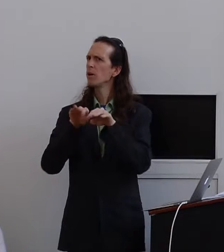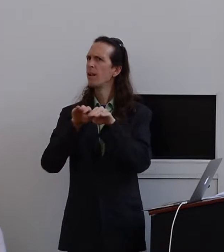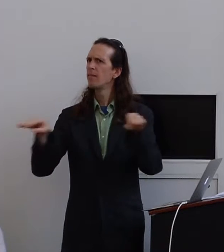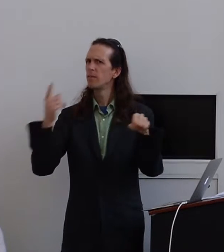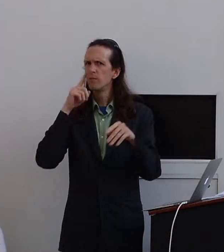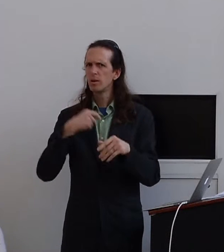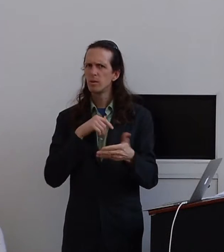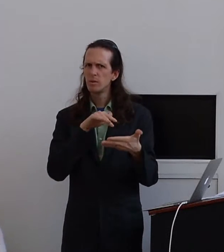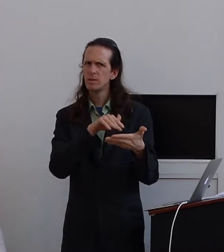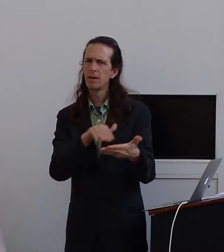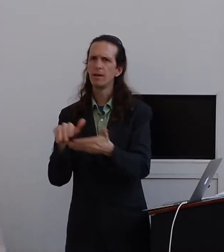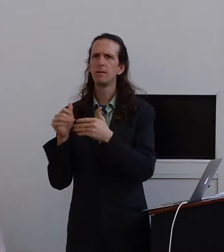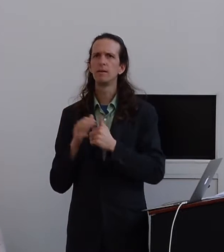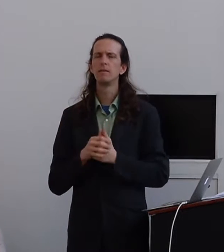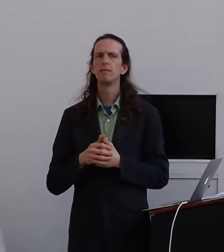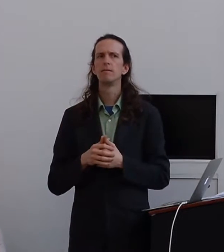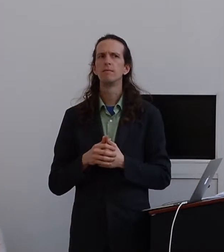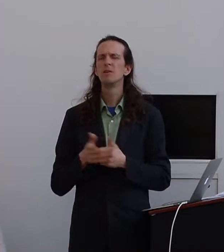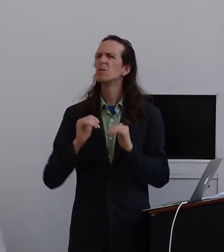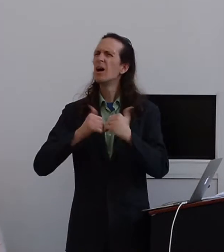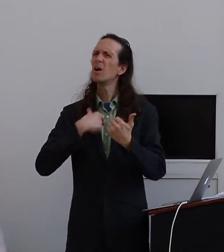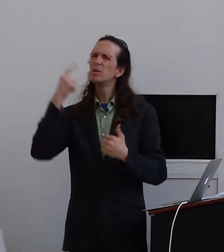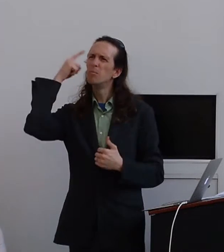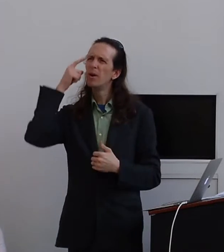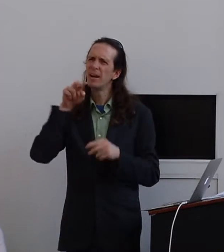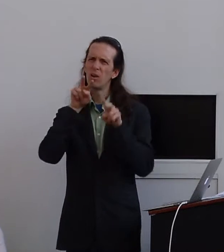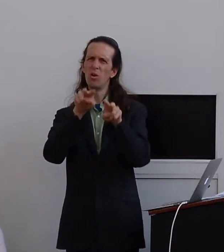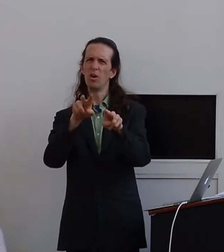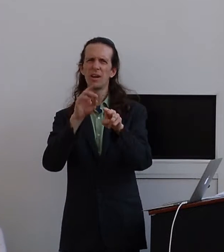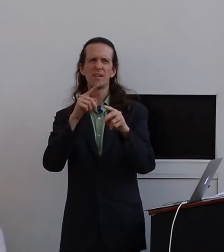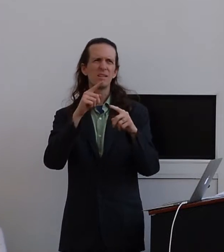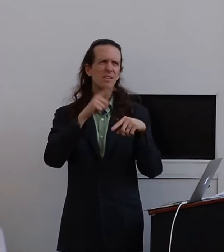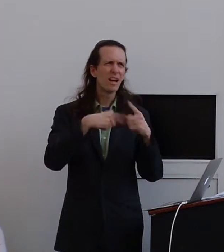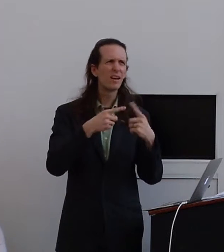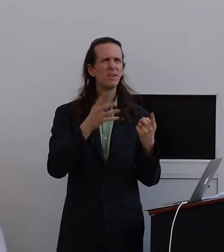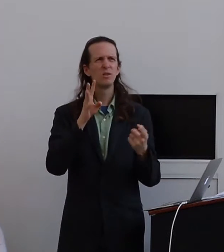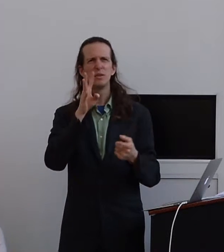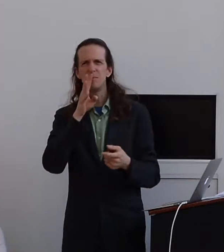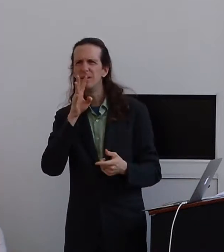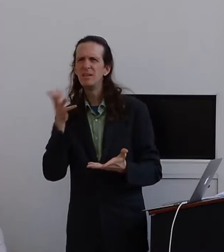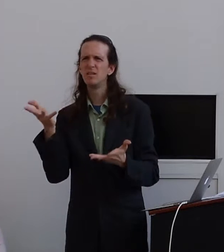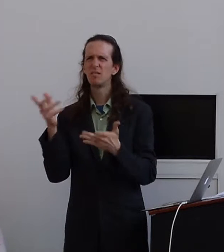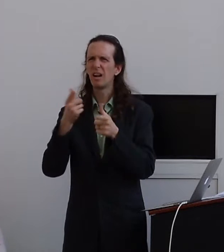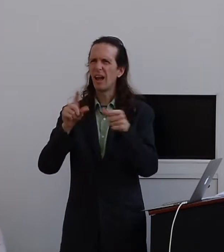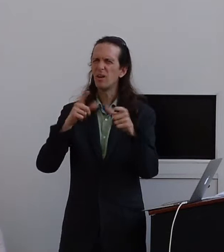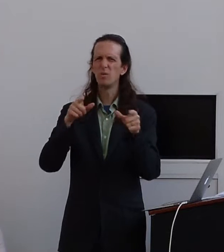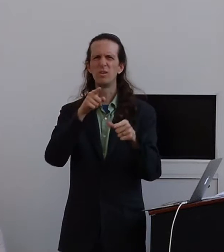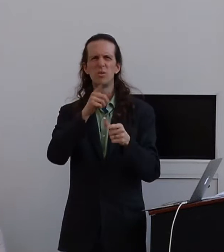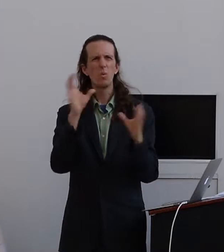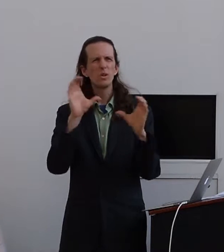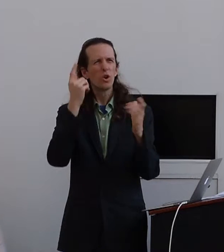there is something important about this level of language. There are particular rhythms and patterns that infants are attuned to.